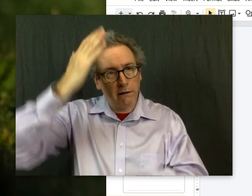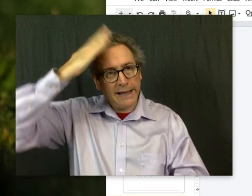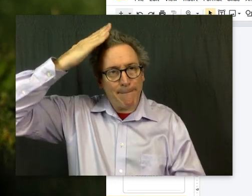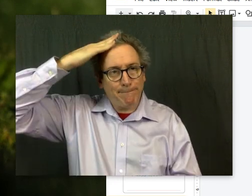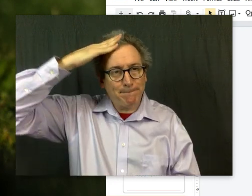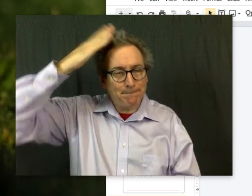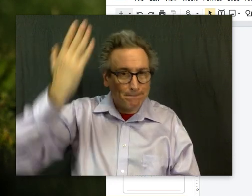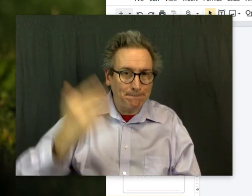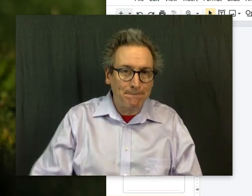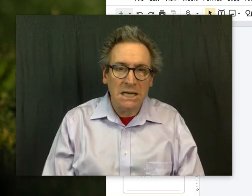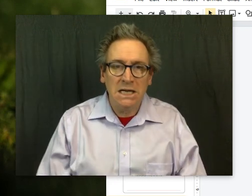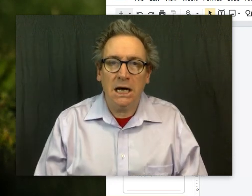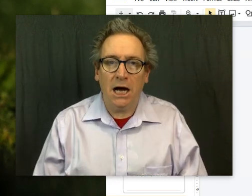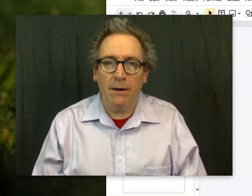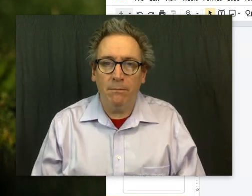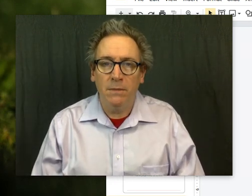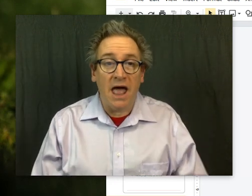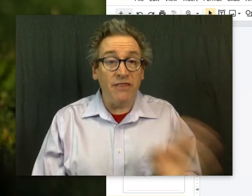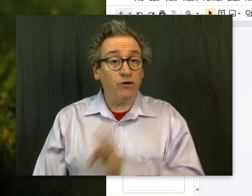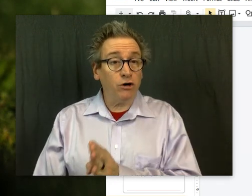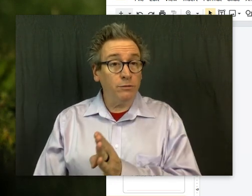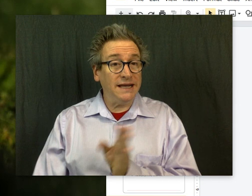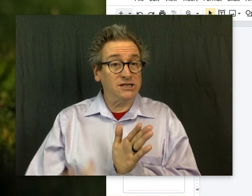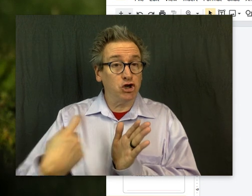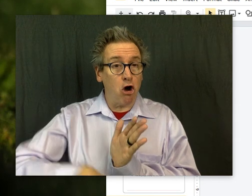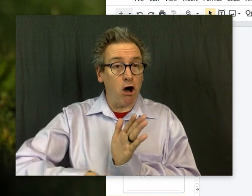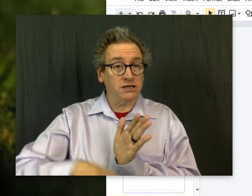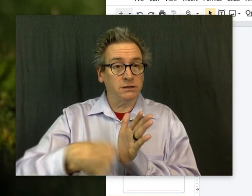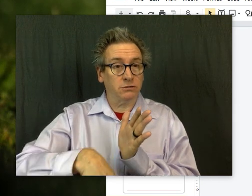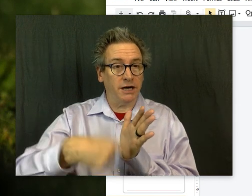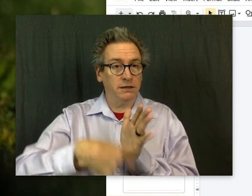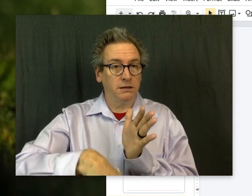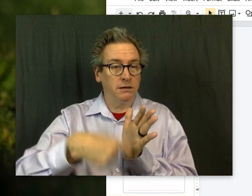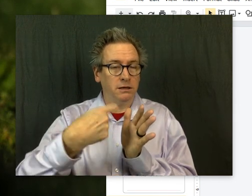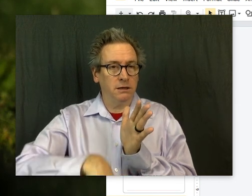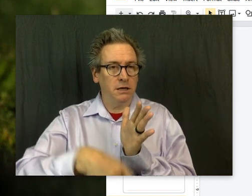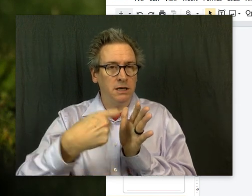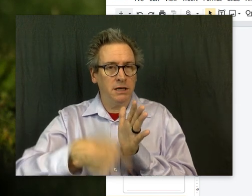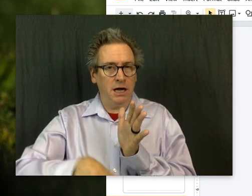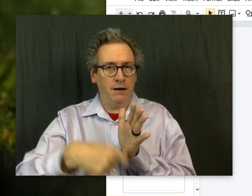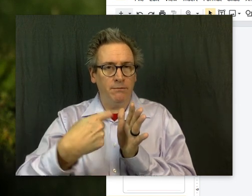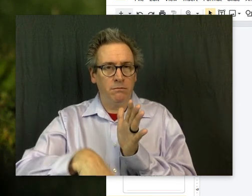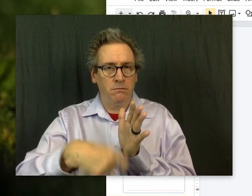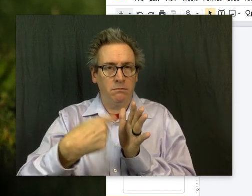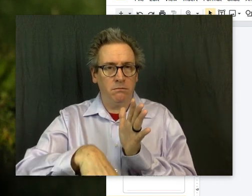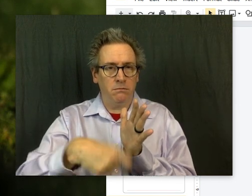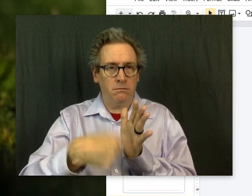baseball cap. And the verb is cost, right?